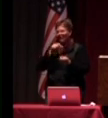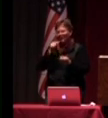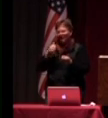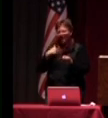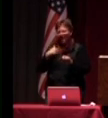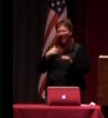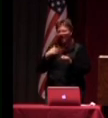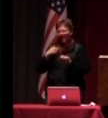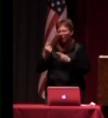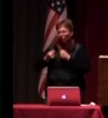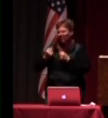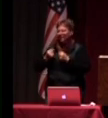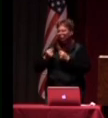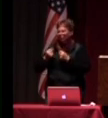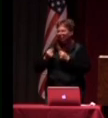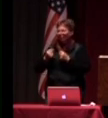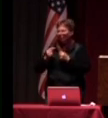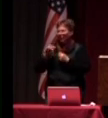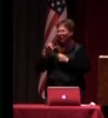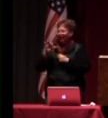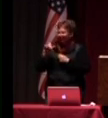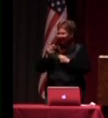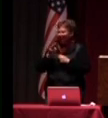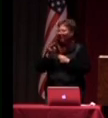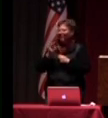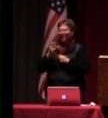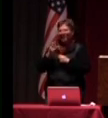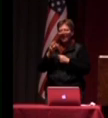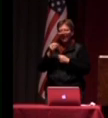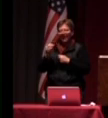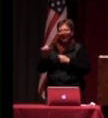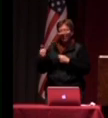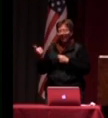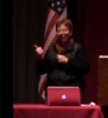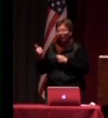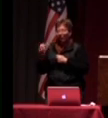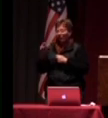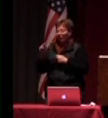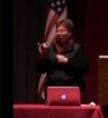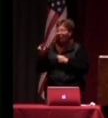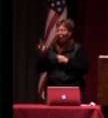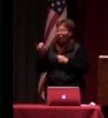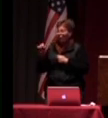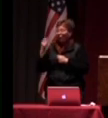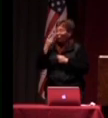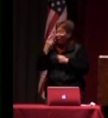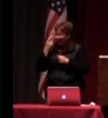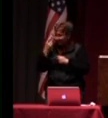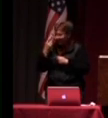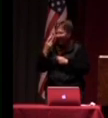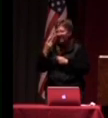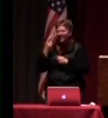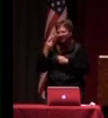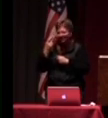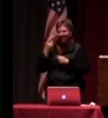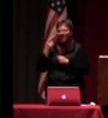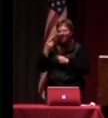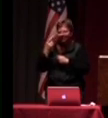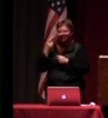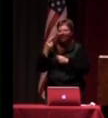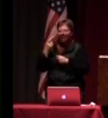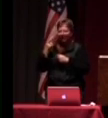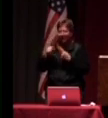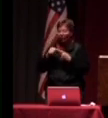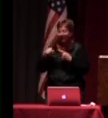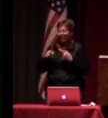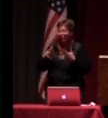lacked so much that the other European monarchs relied on. And Napoleon himself realized this point very keenly. Just when